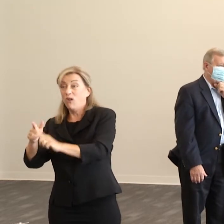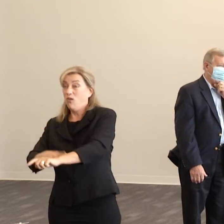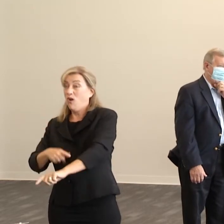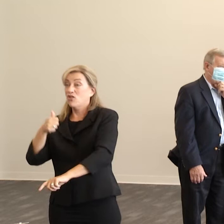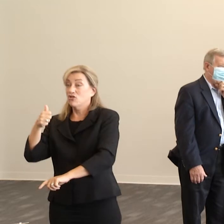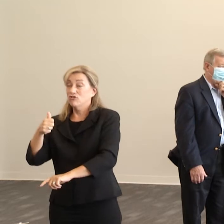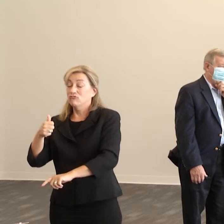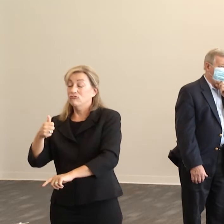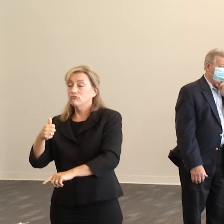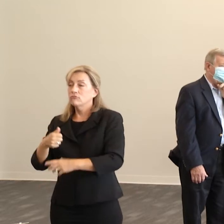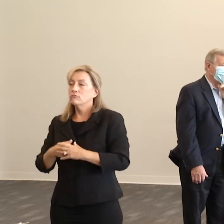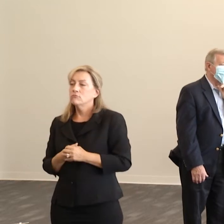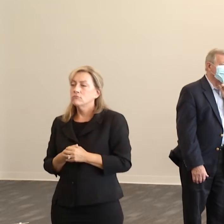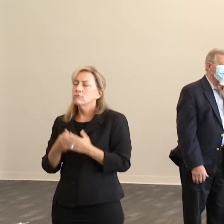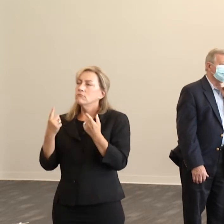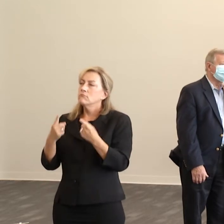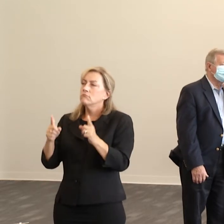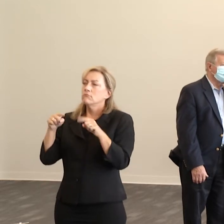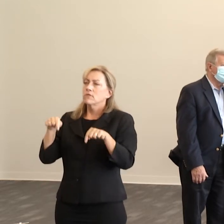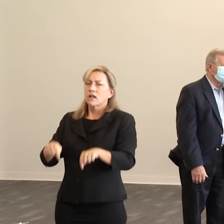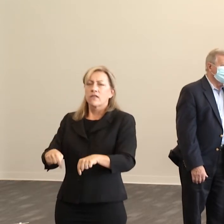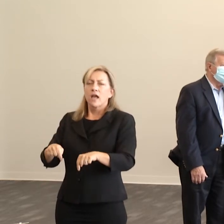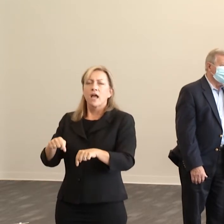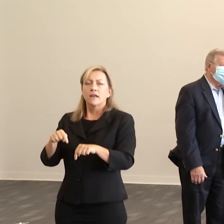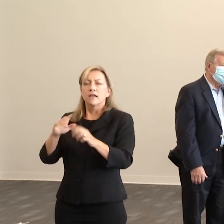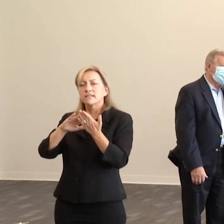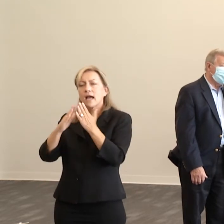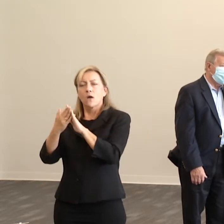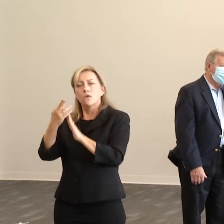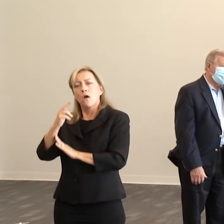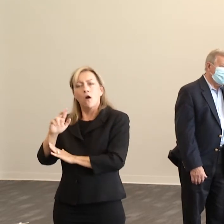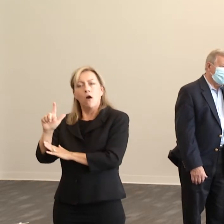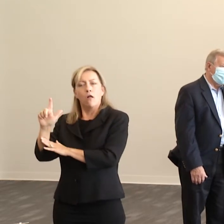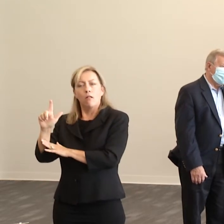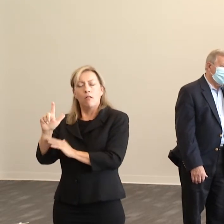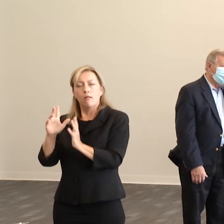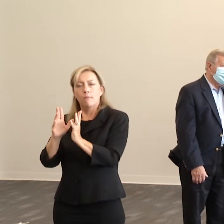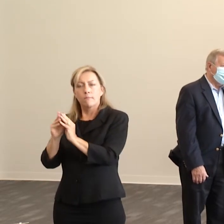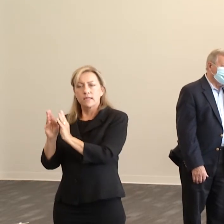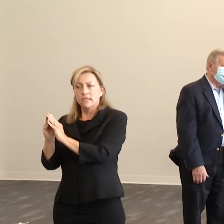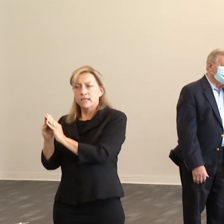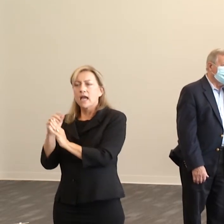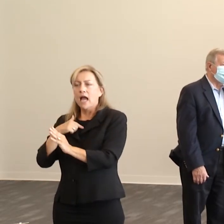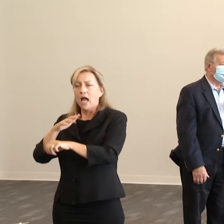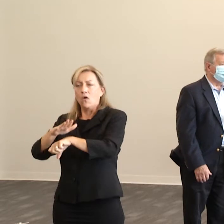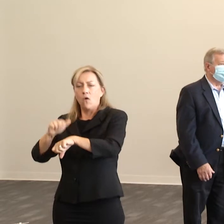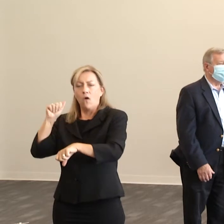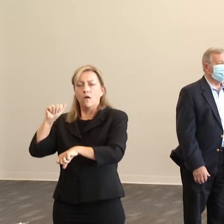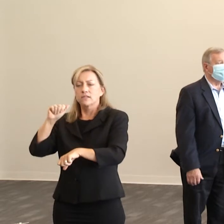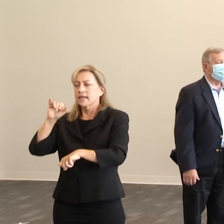Following this e-town hall meeting, I immediately called on the U.S. Inspector General